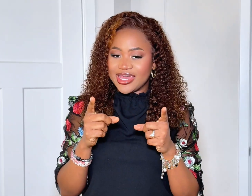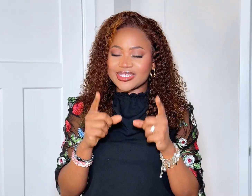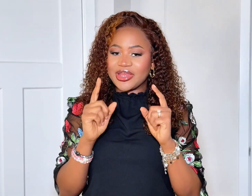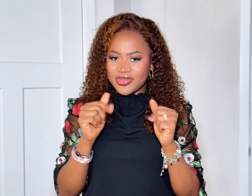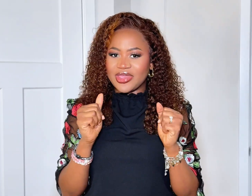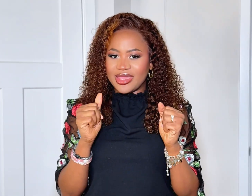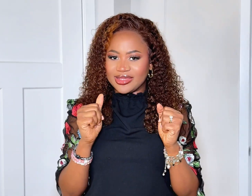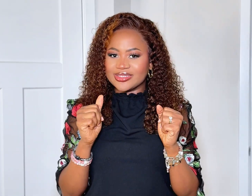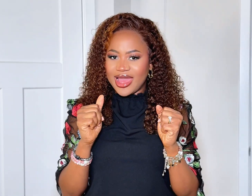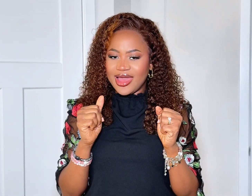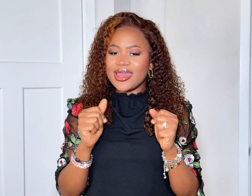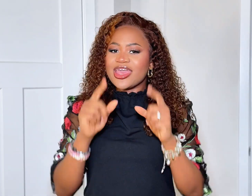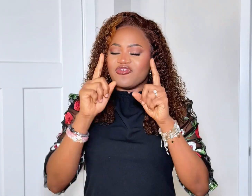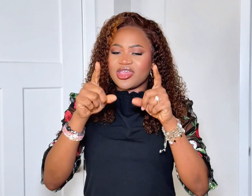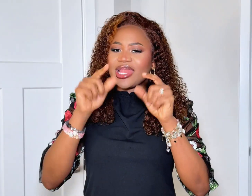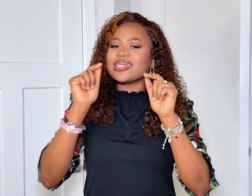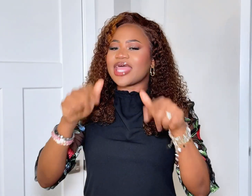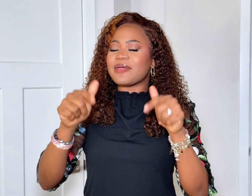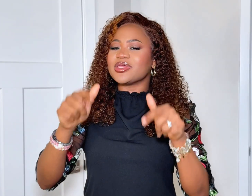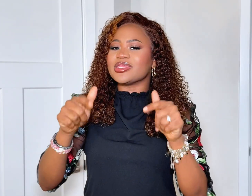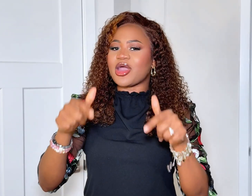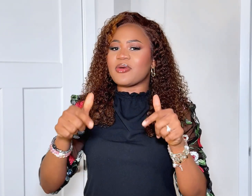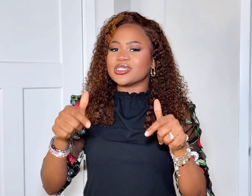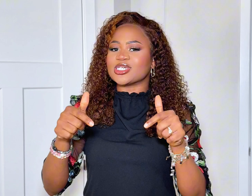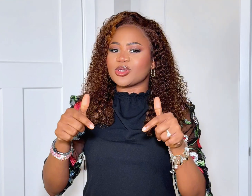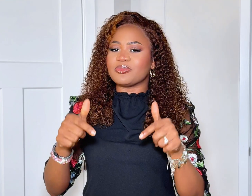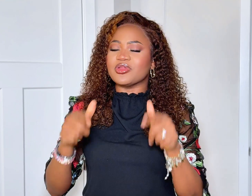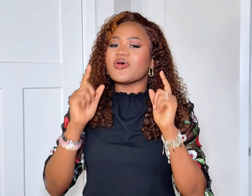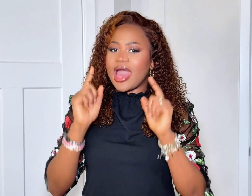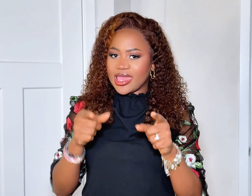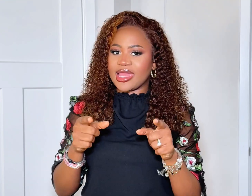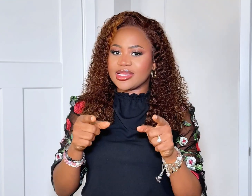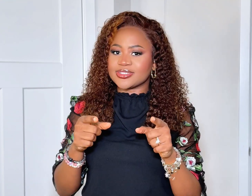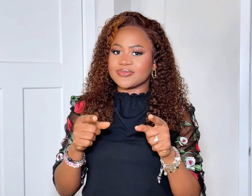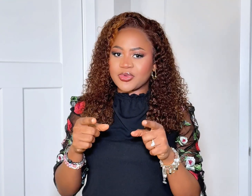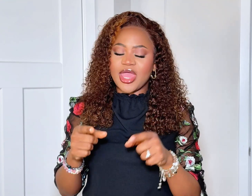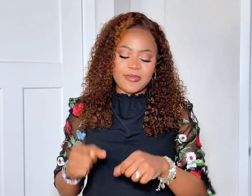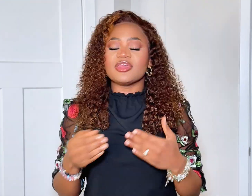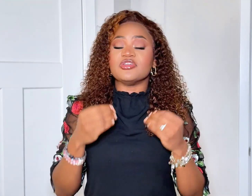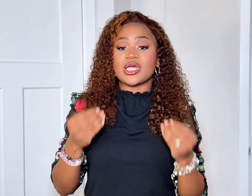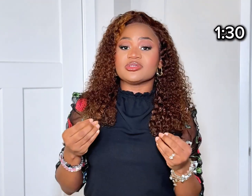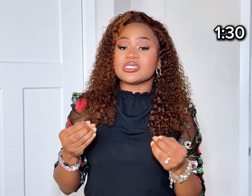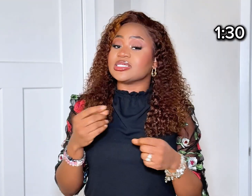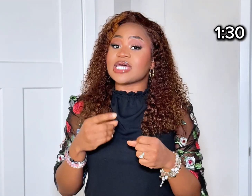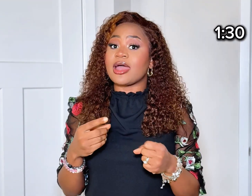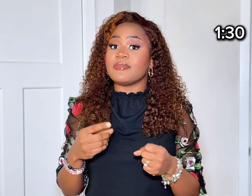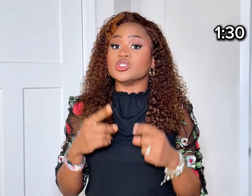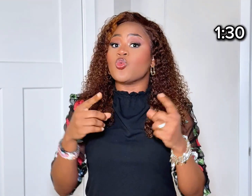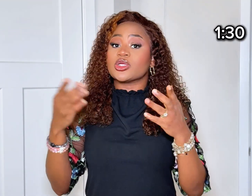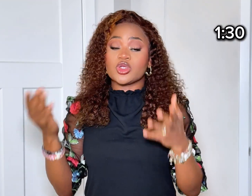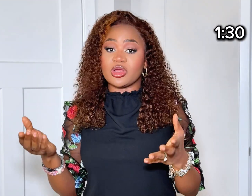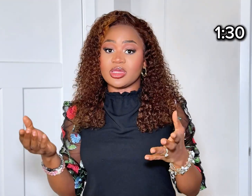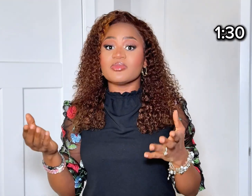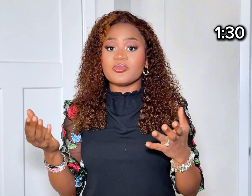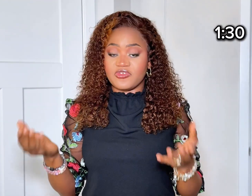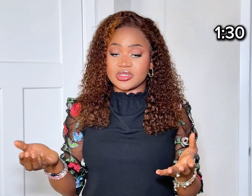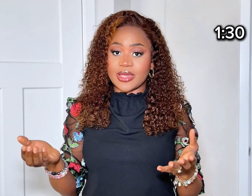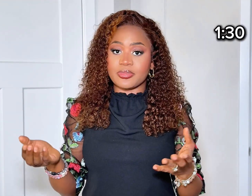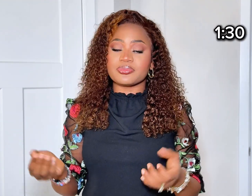I know you get it. Yeah? If you get it, type it in the comment section below. I get it. Okay? If you're trying to say the time is 1:30, for example,